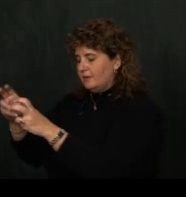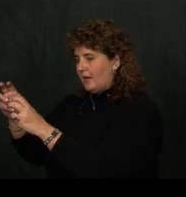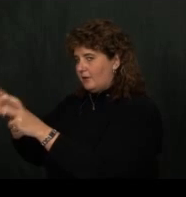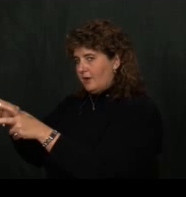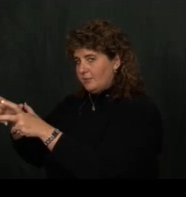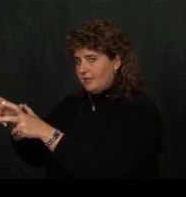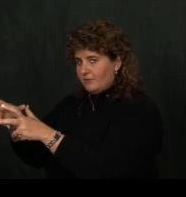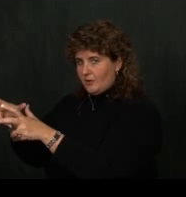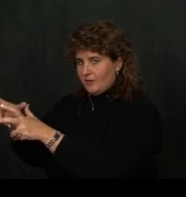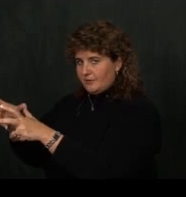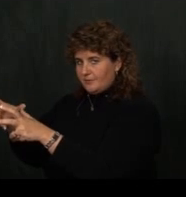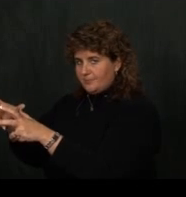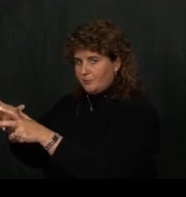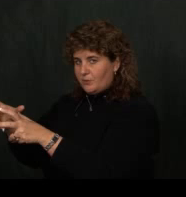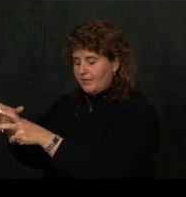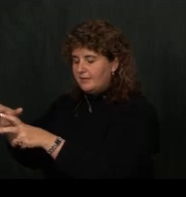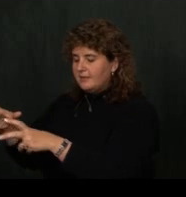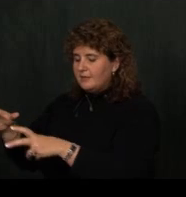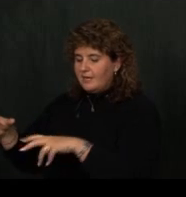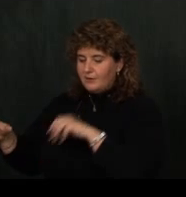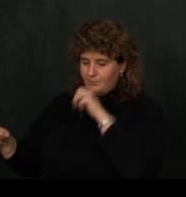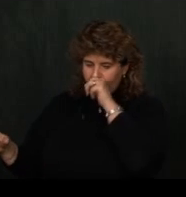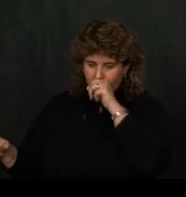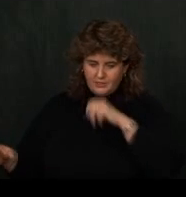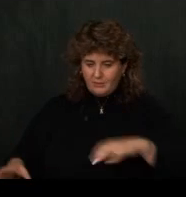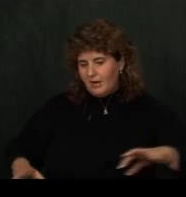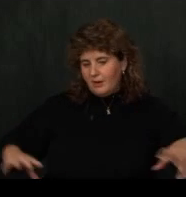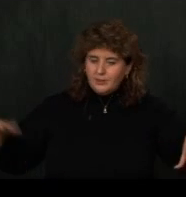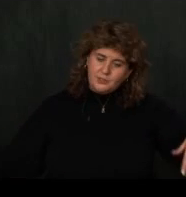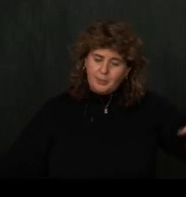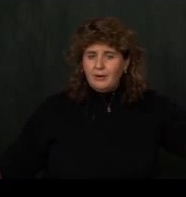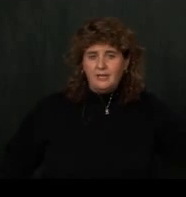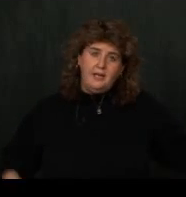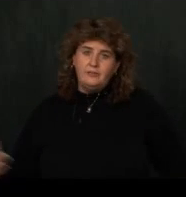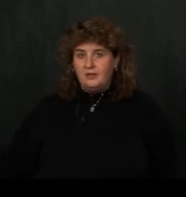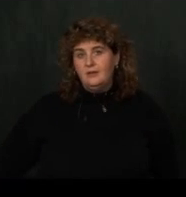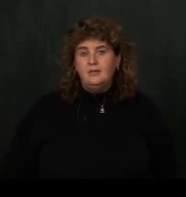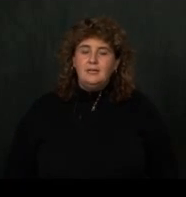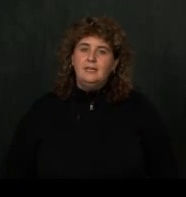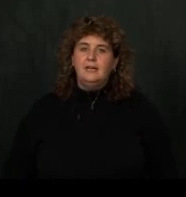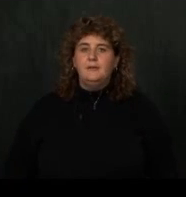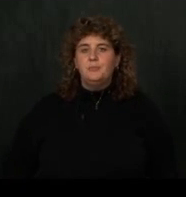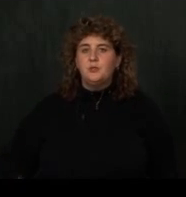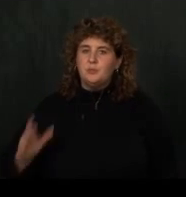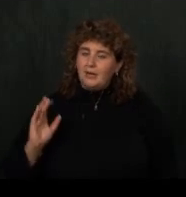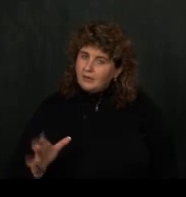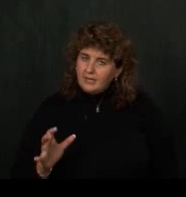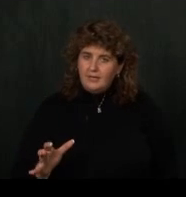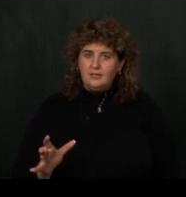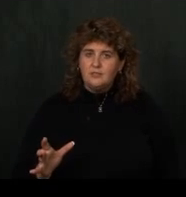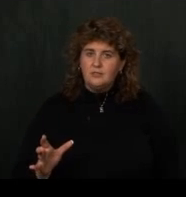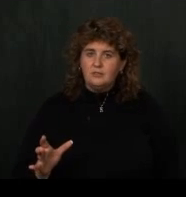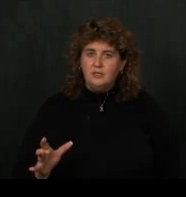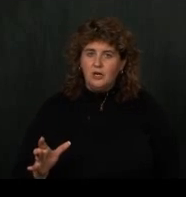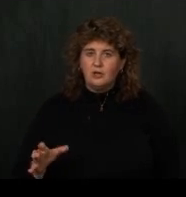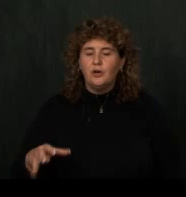and gram-negative rods, all right? Now, you're going to say, wow, what the spirochetes? And yeah, spirochetes are